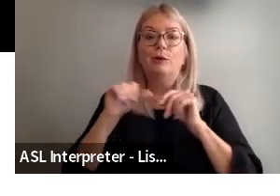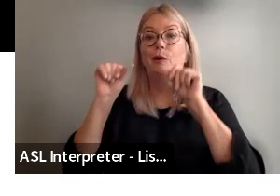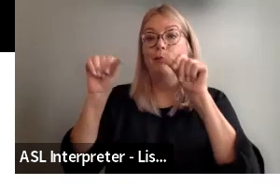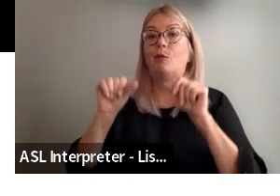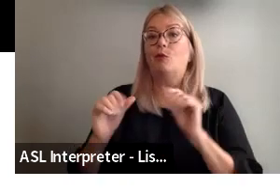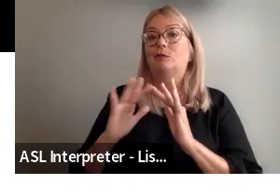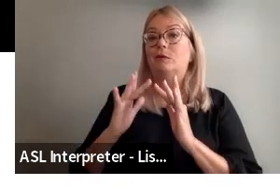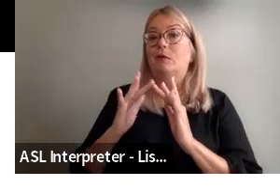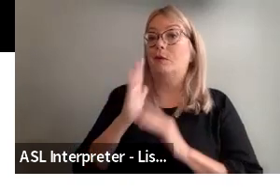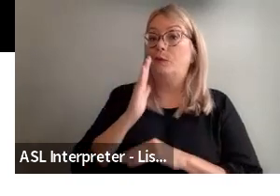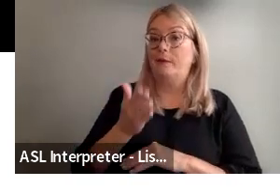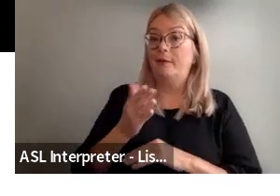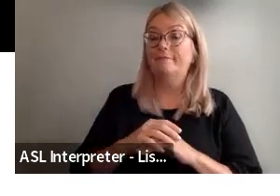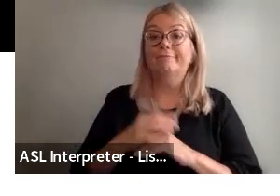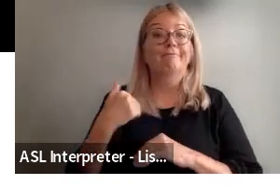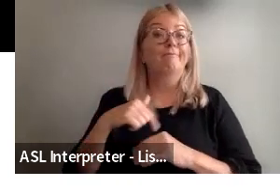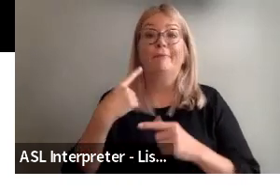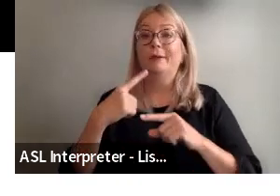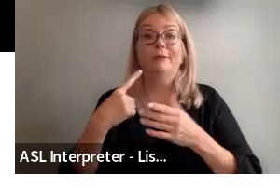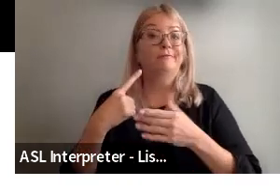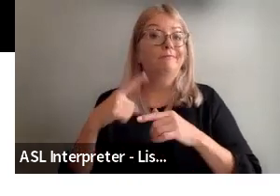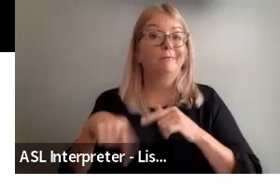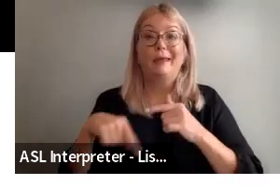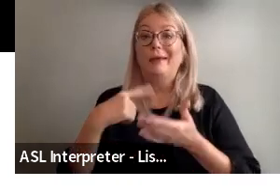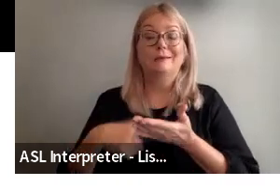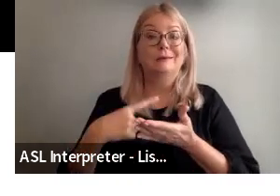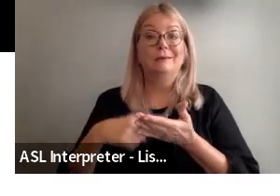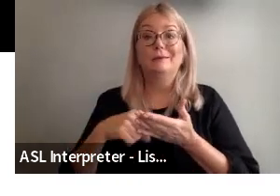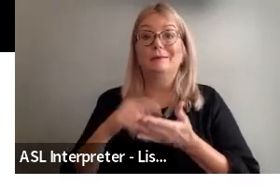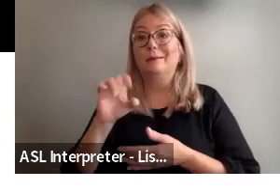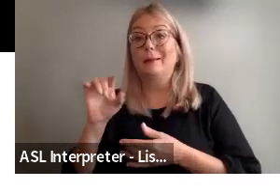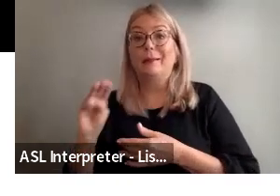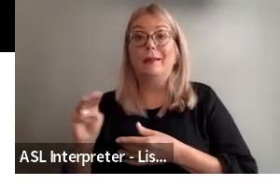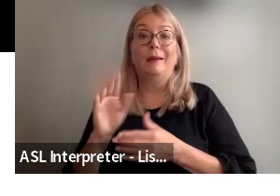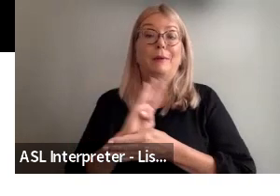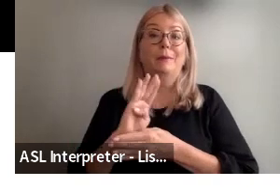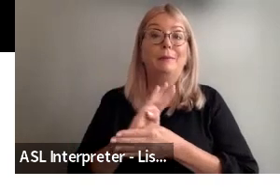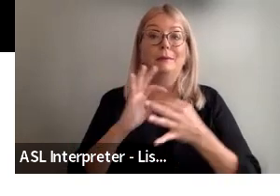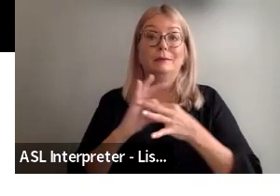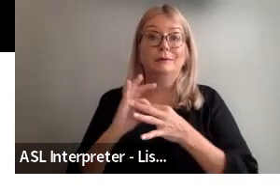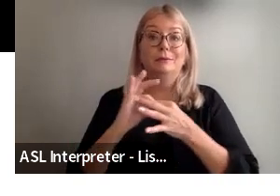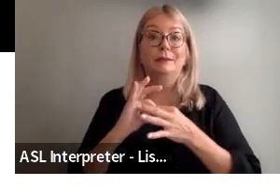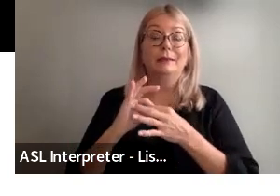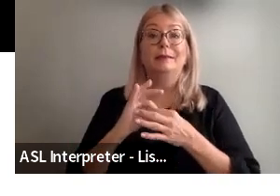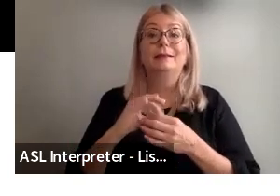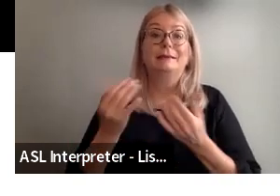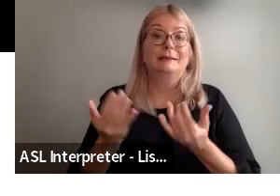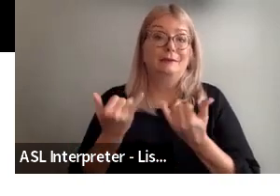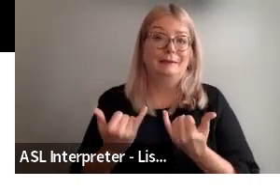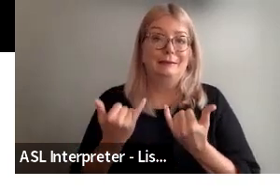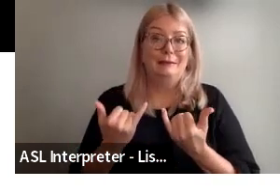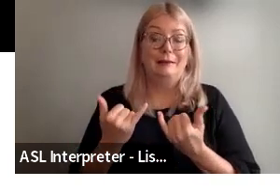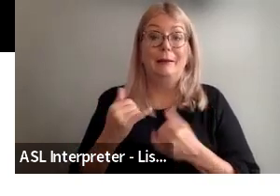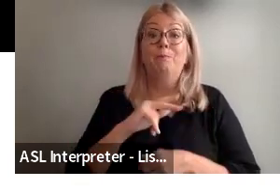online. We cannot discuss any claim or business-related issues in this forum. Do not put personal or